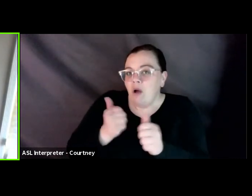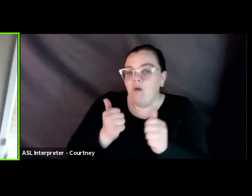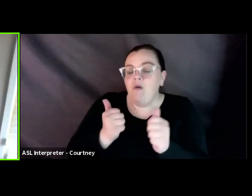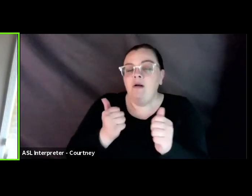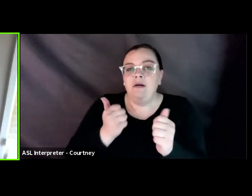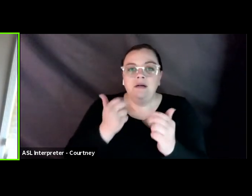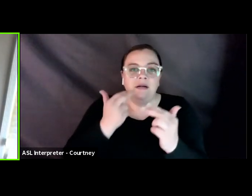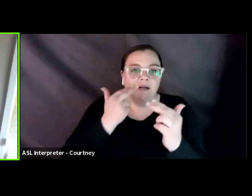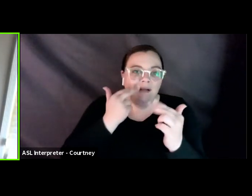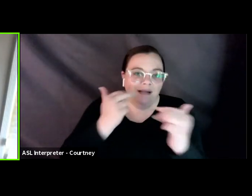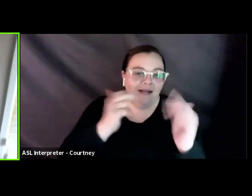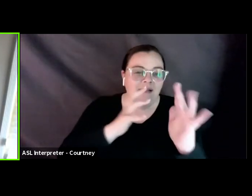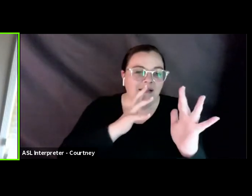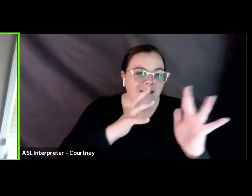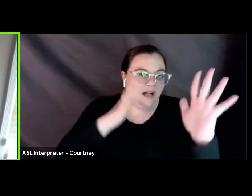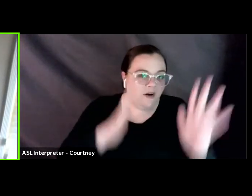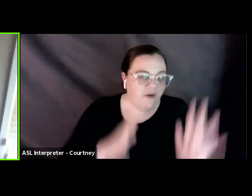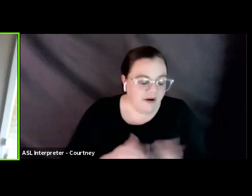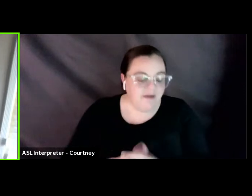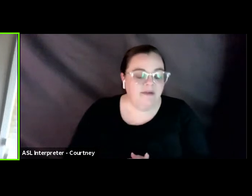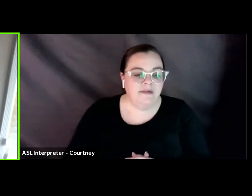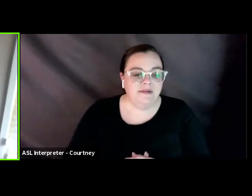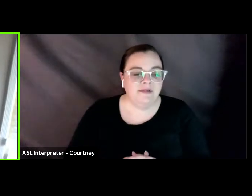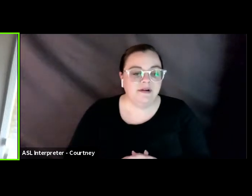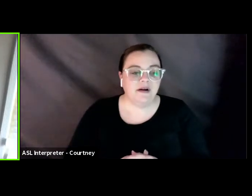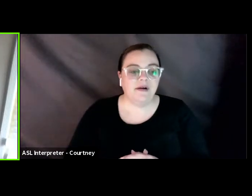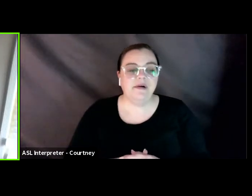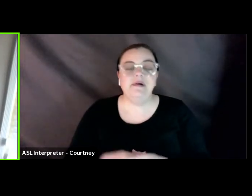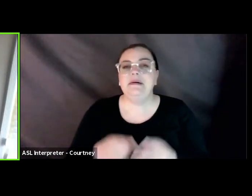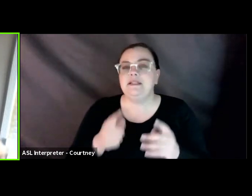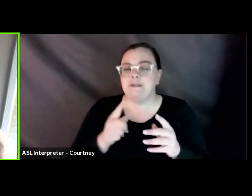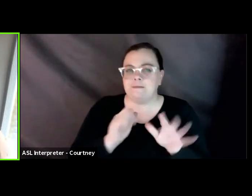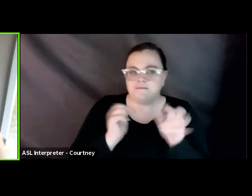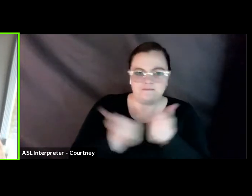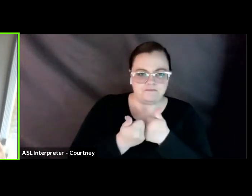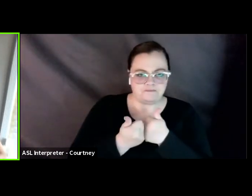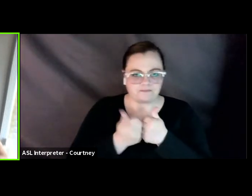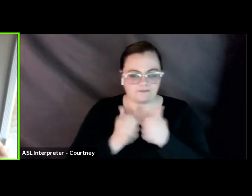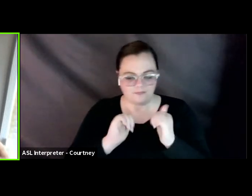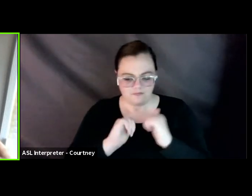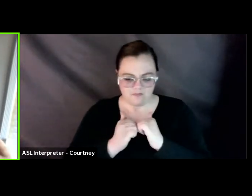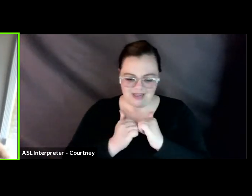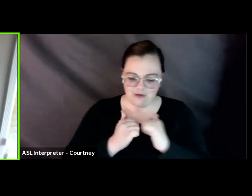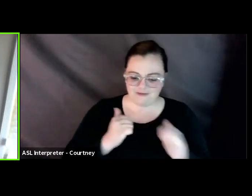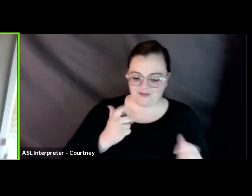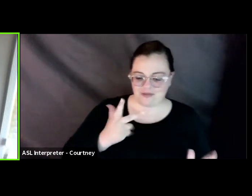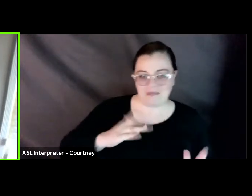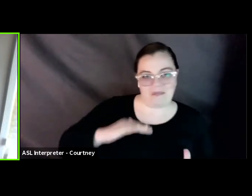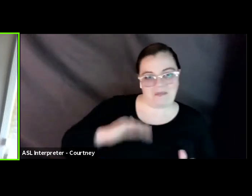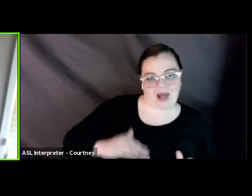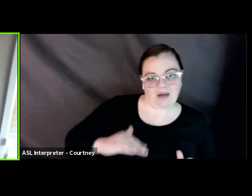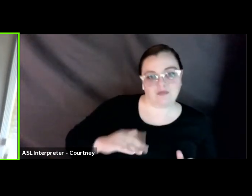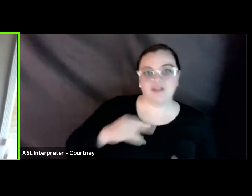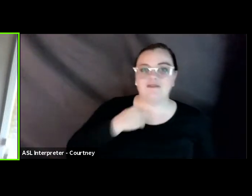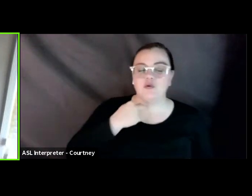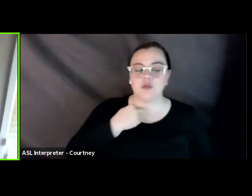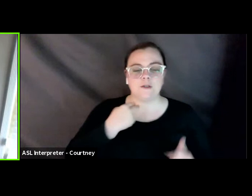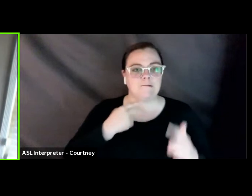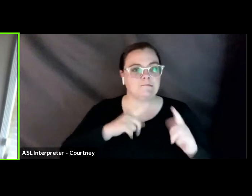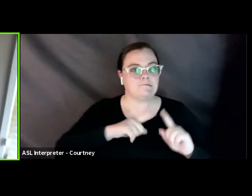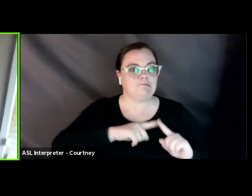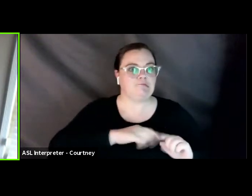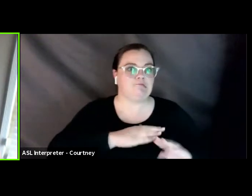challenge is how to go from the bottom of your instrument into the top notes without either